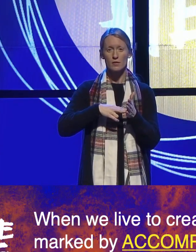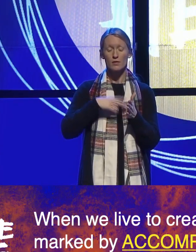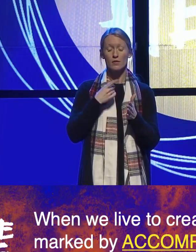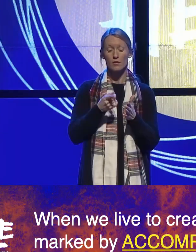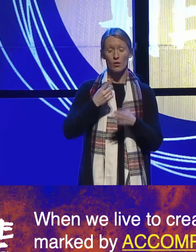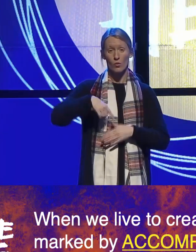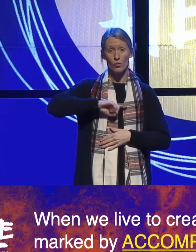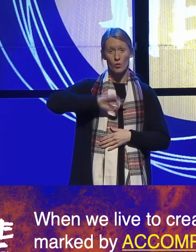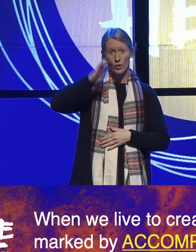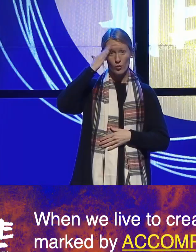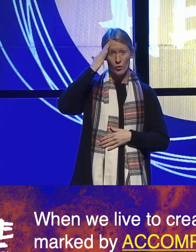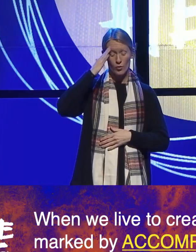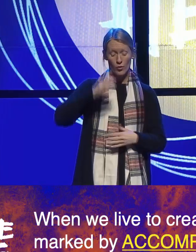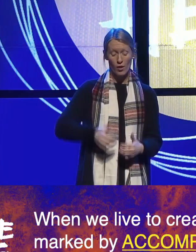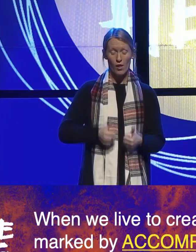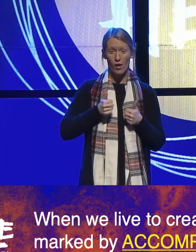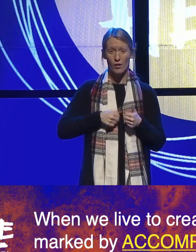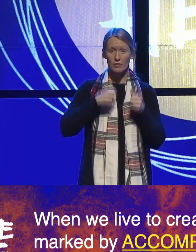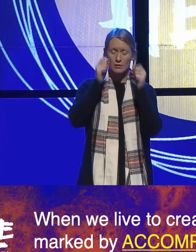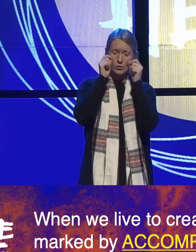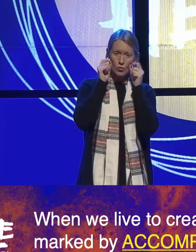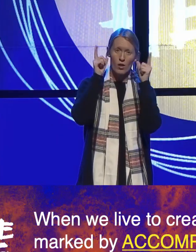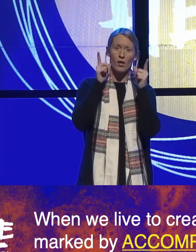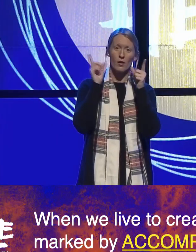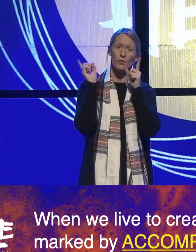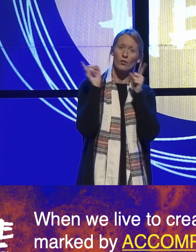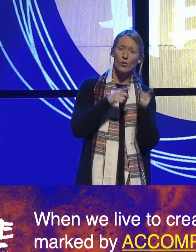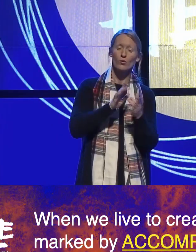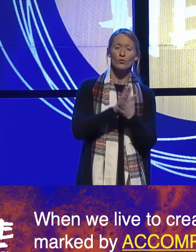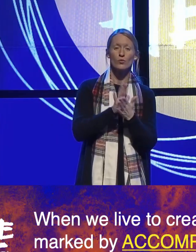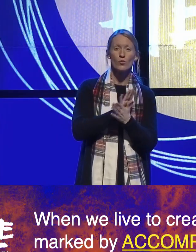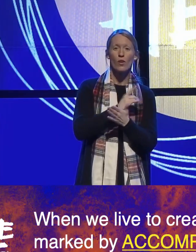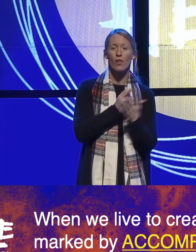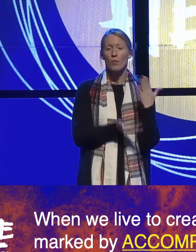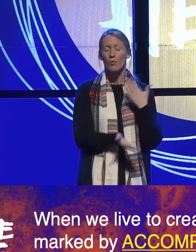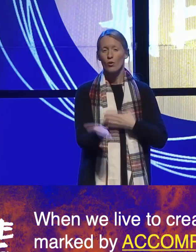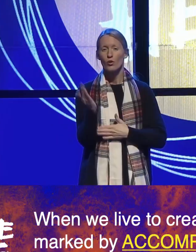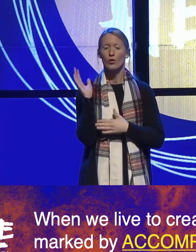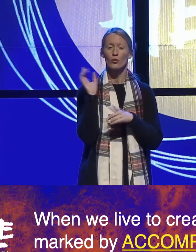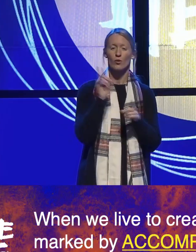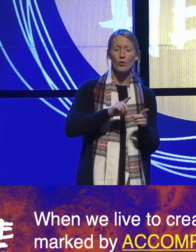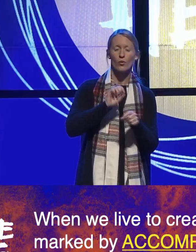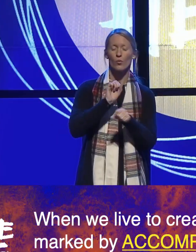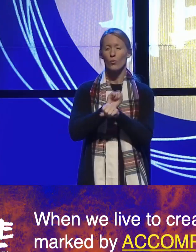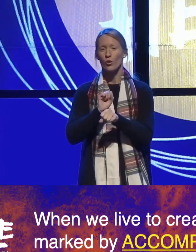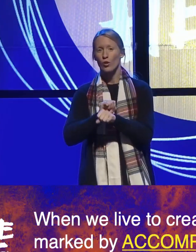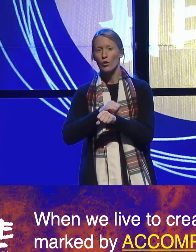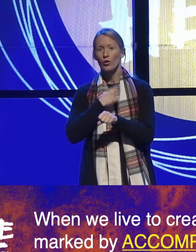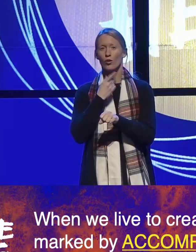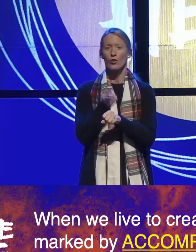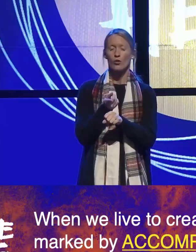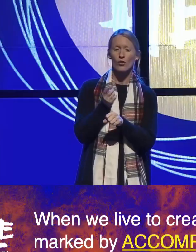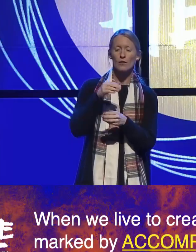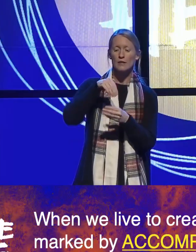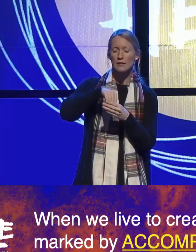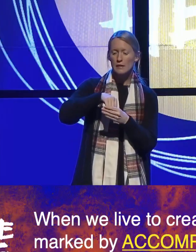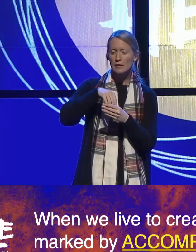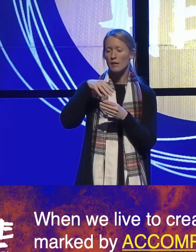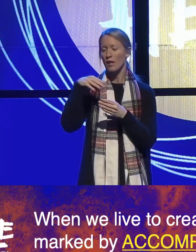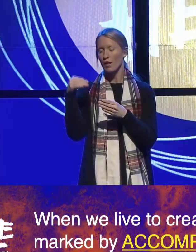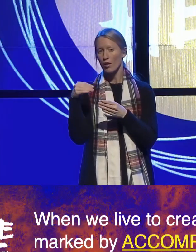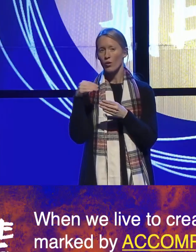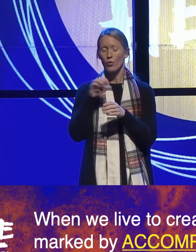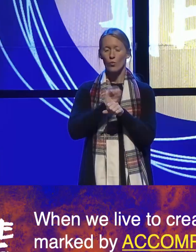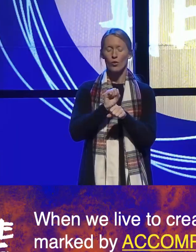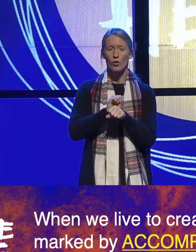We'll know that our lives aren't about just getting up and getting to school that morning or getting up and getting to work and clocking in and out. There's something bigger.